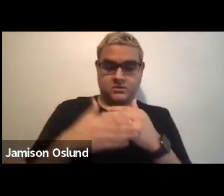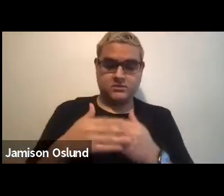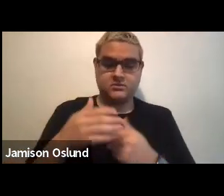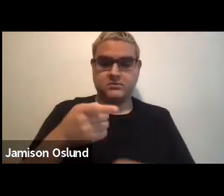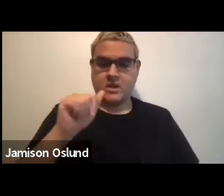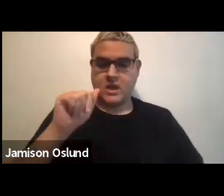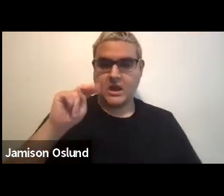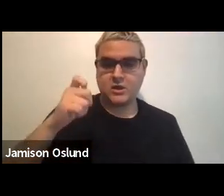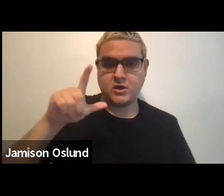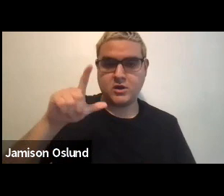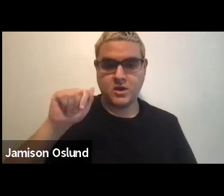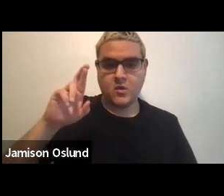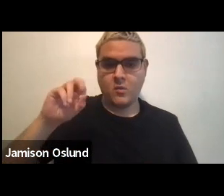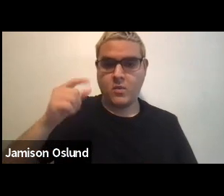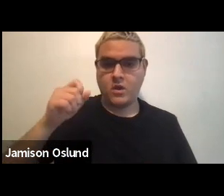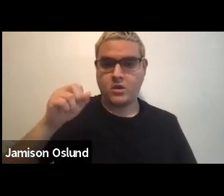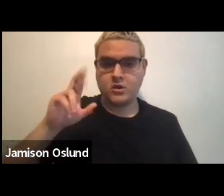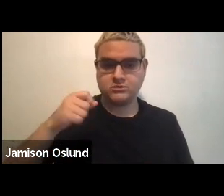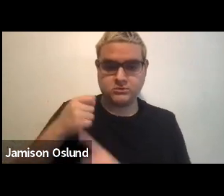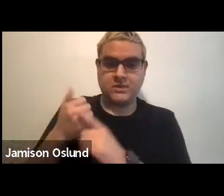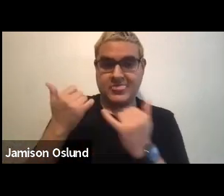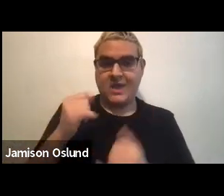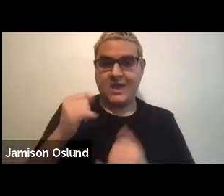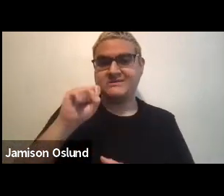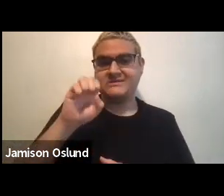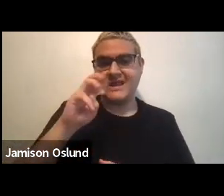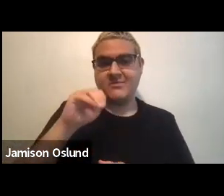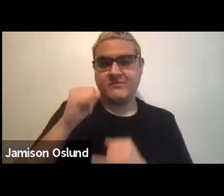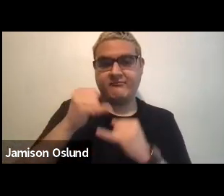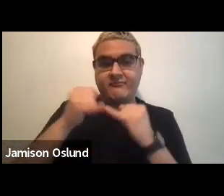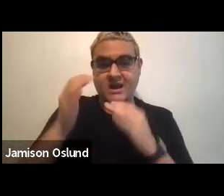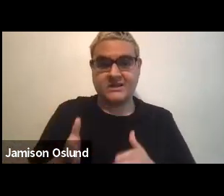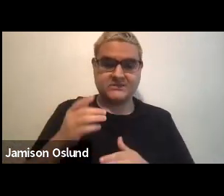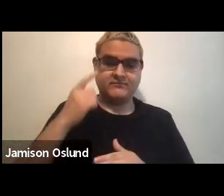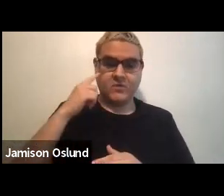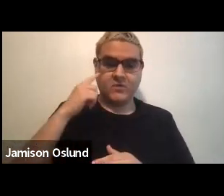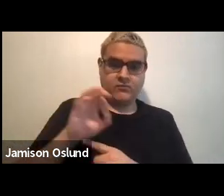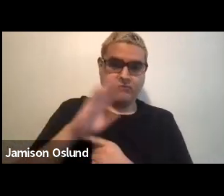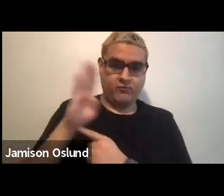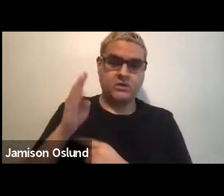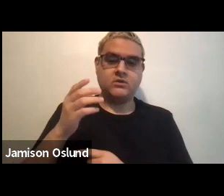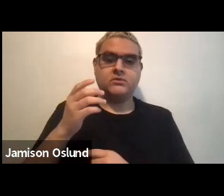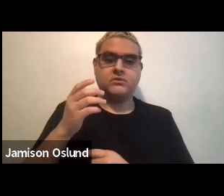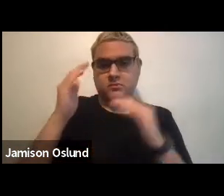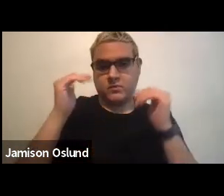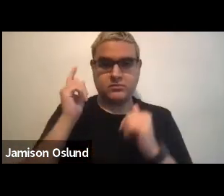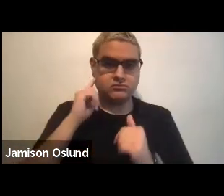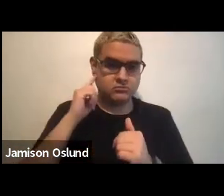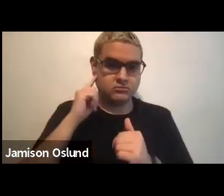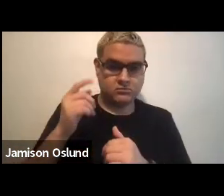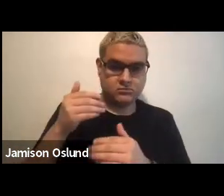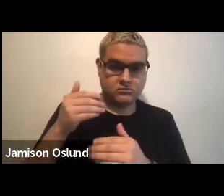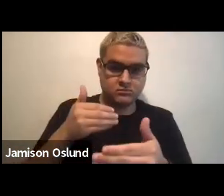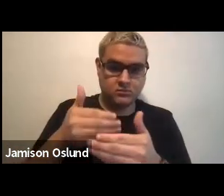All right. Next, we have Angela Rogers. She was a semifinalist actually for